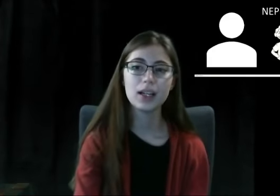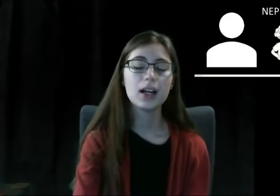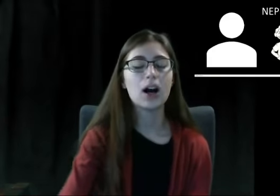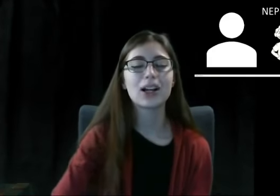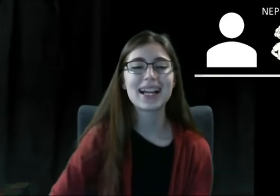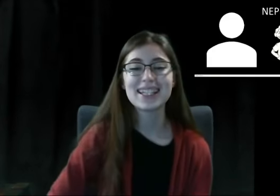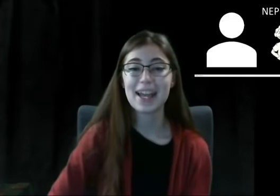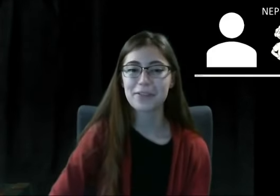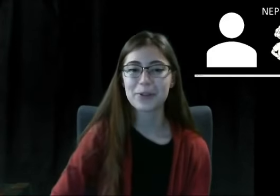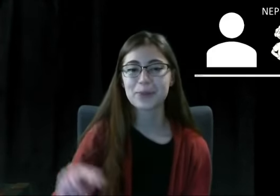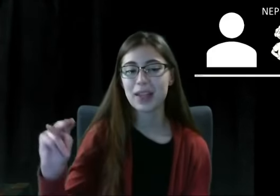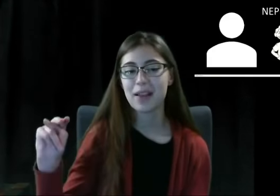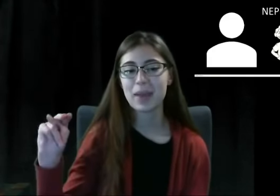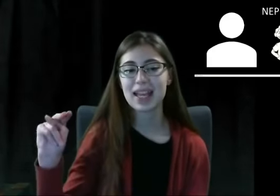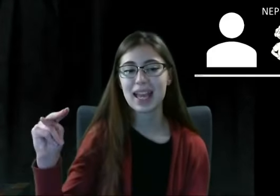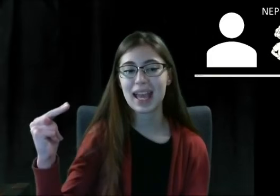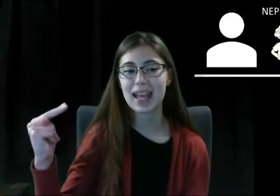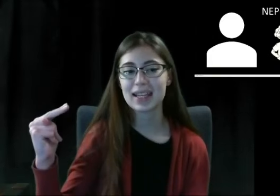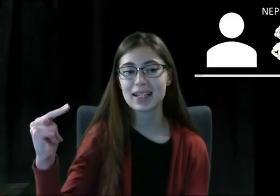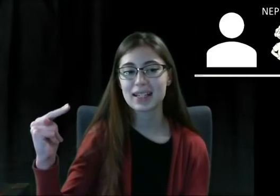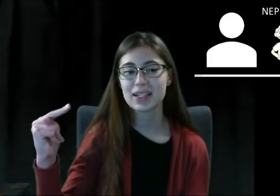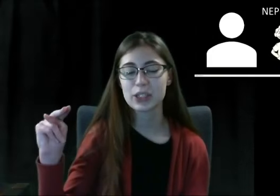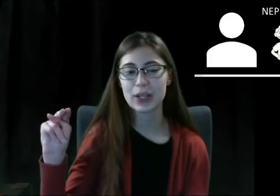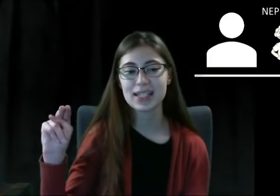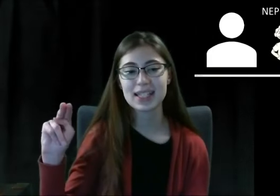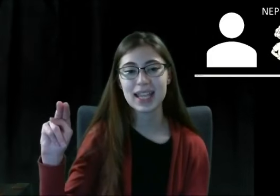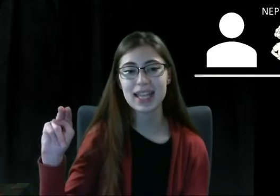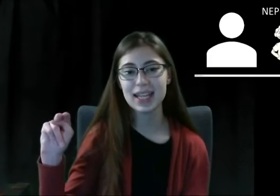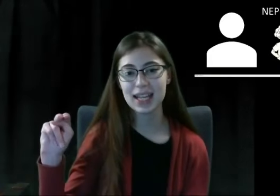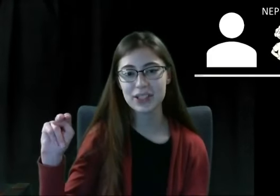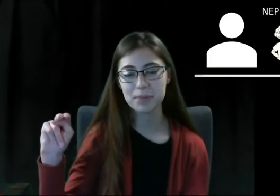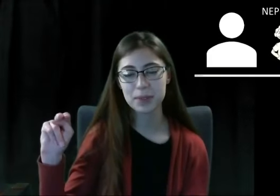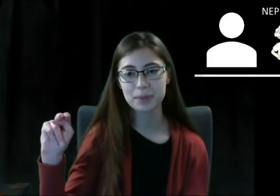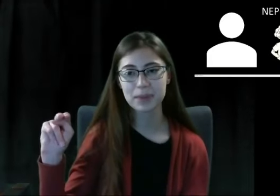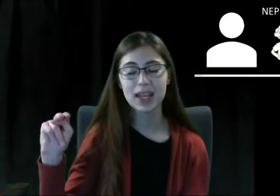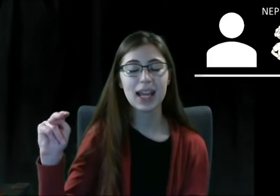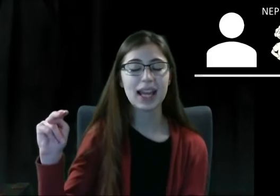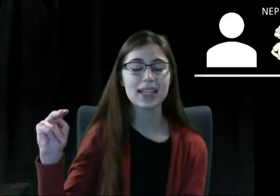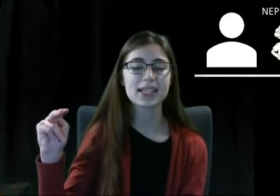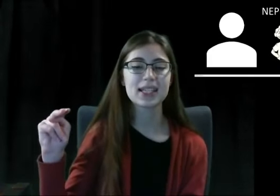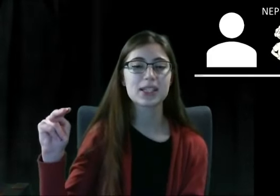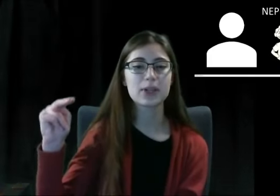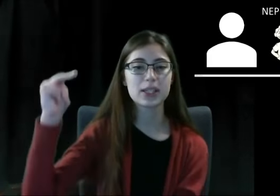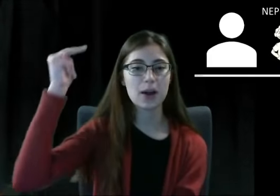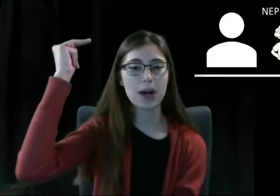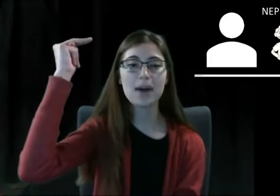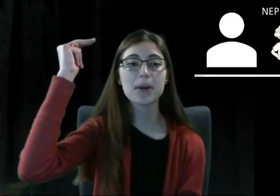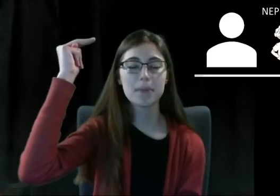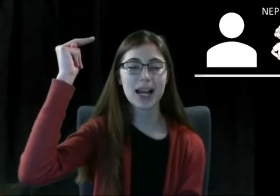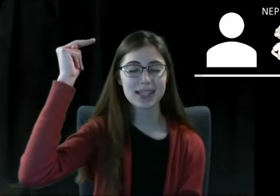All right, nephew. Make a straight in handshake. And this is going to go up by the top